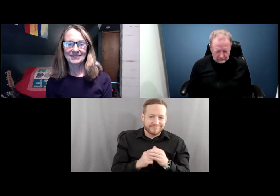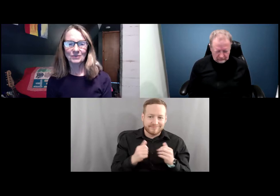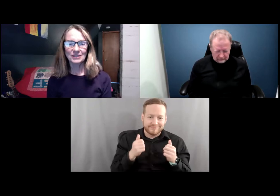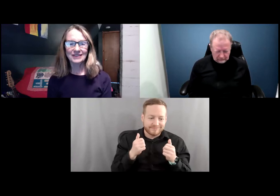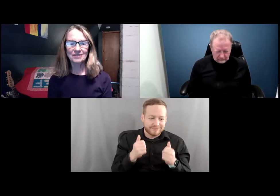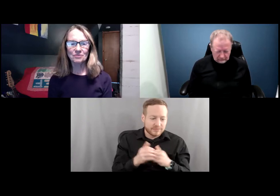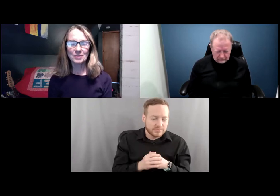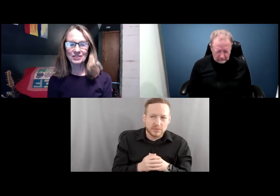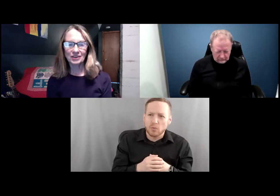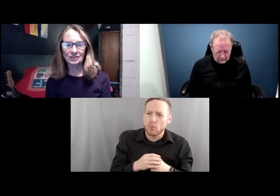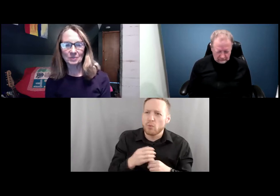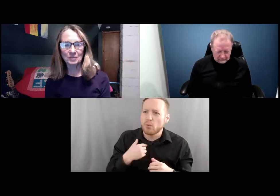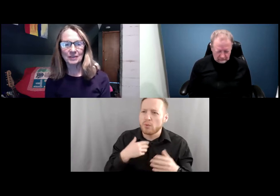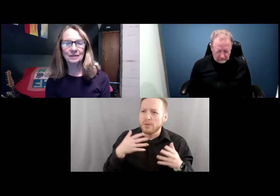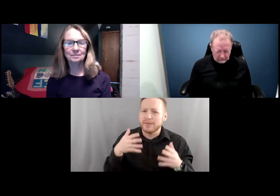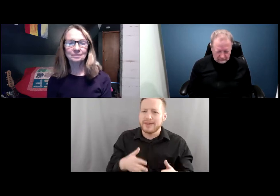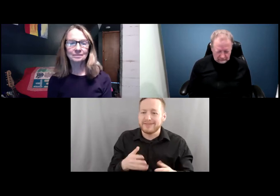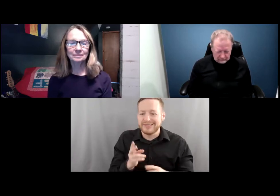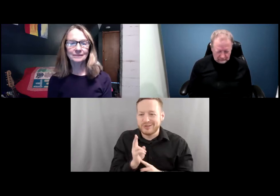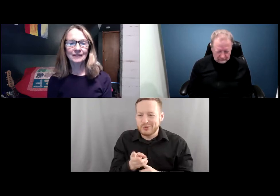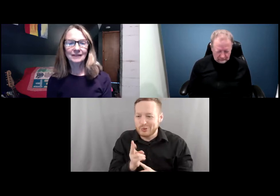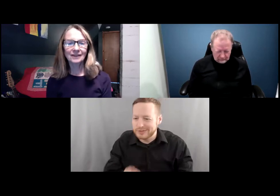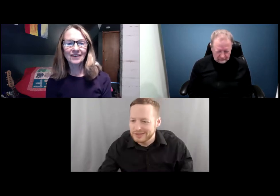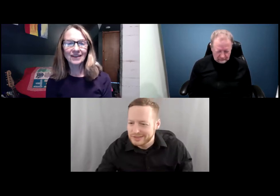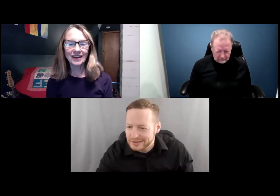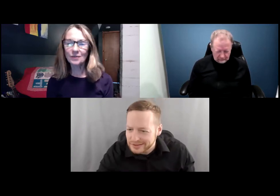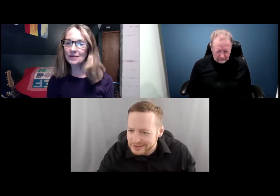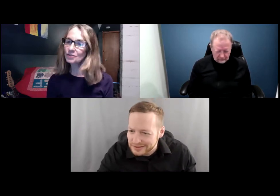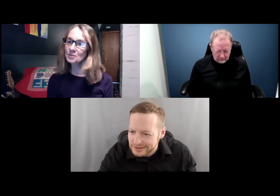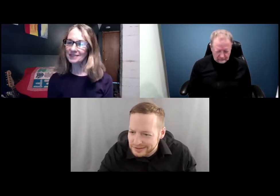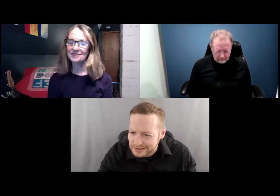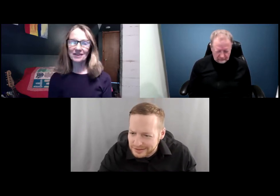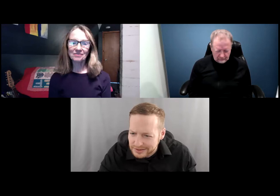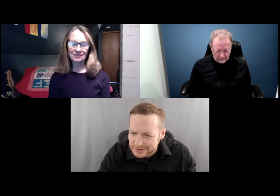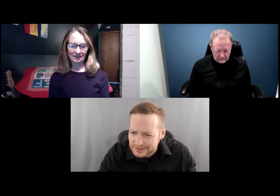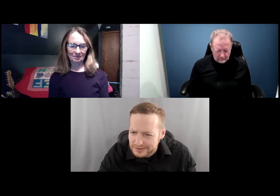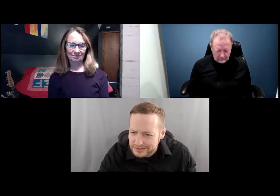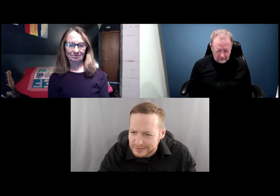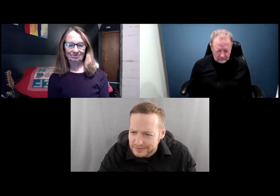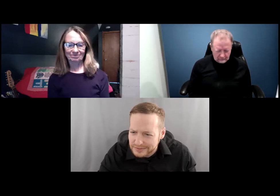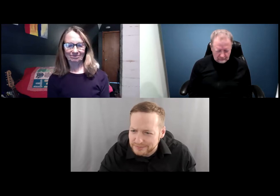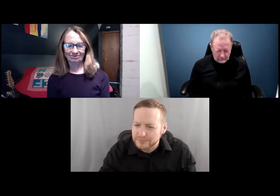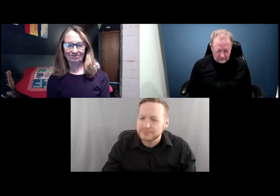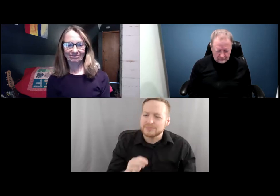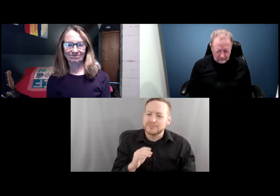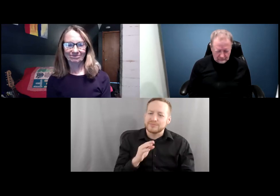So we'll get that information out to the public. All right, now we have 2 minutes left.